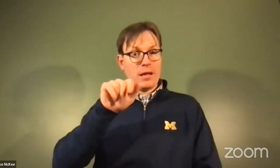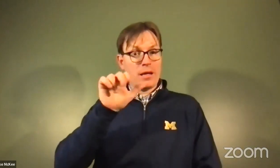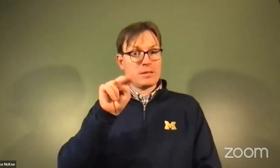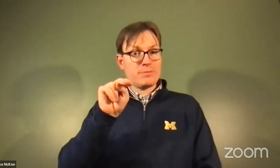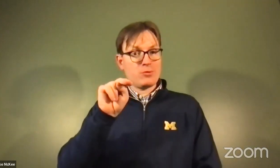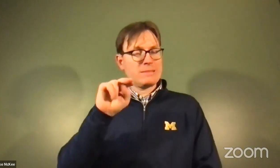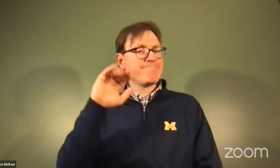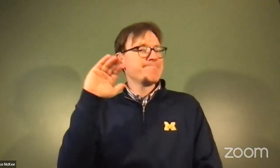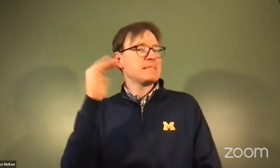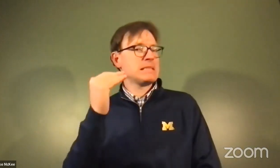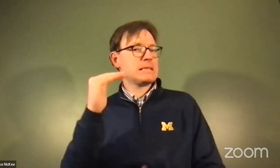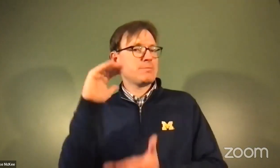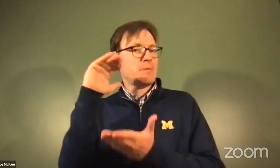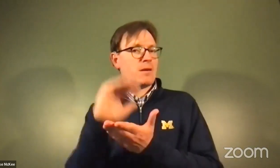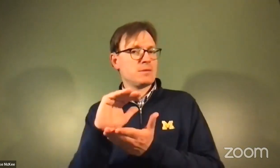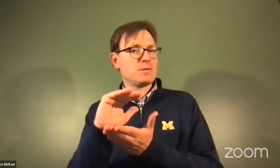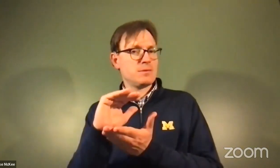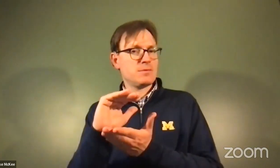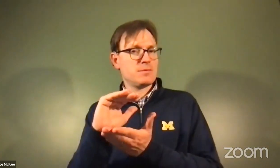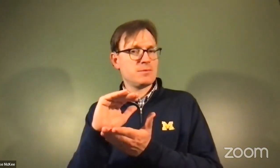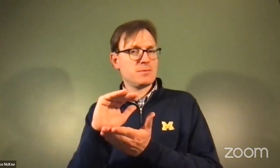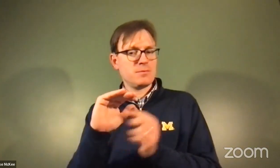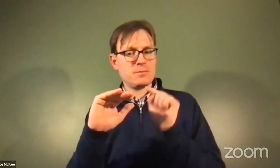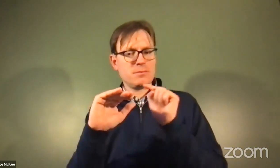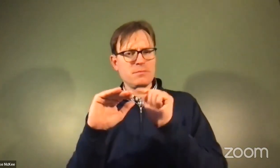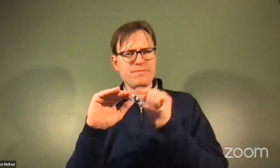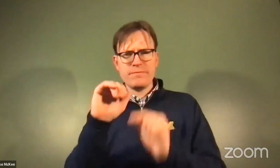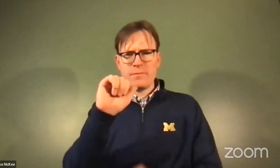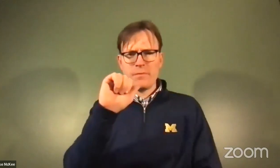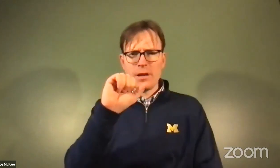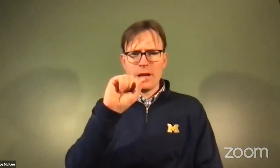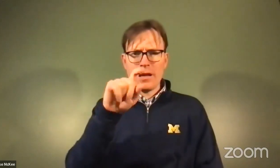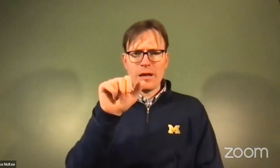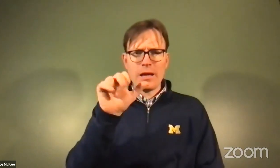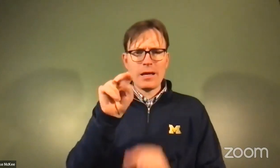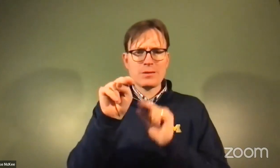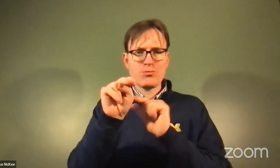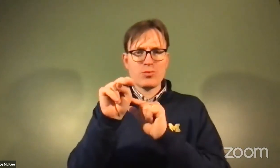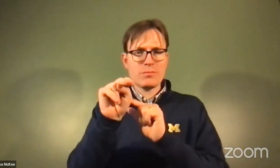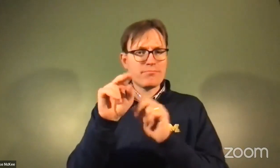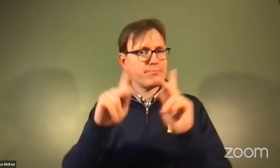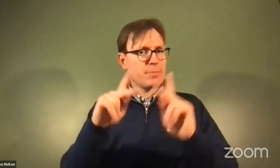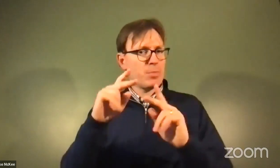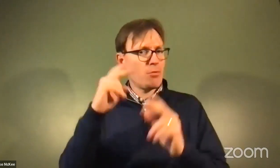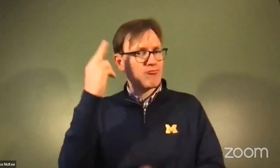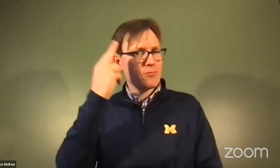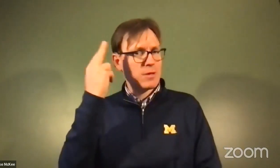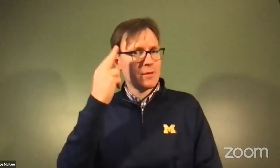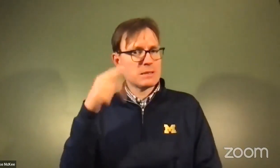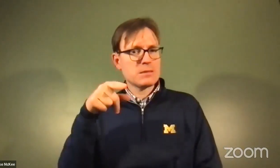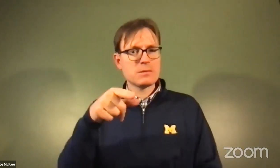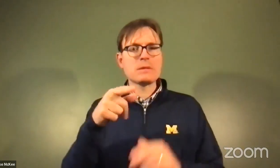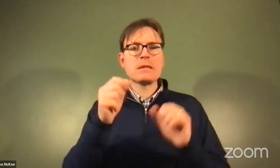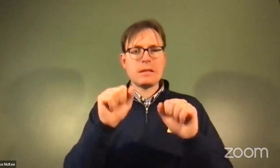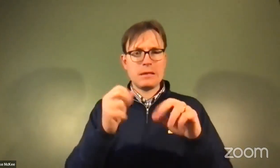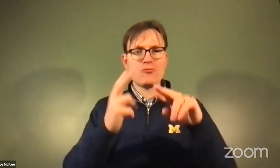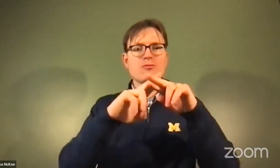the benefits that people were receiving from aspirin aren't as strong anymore. What people